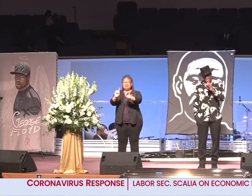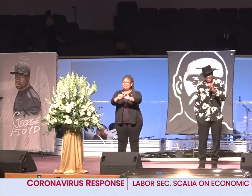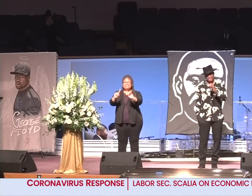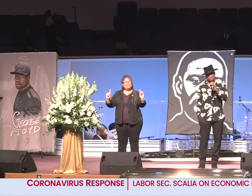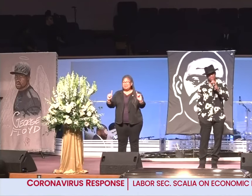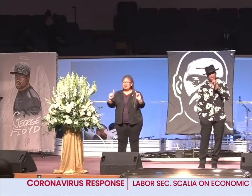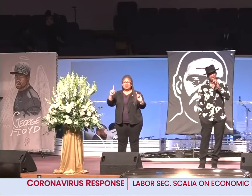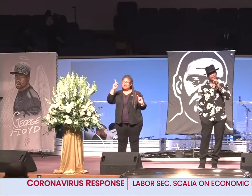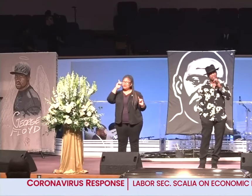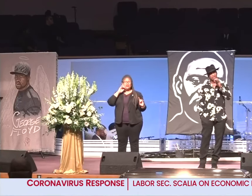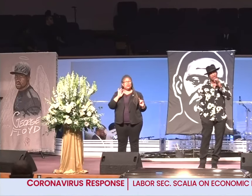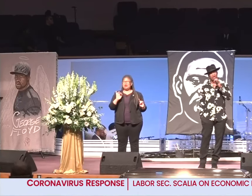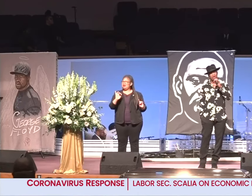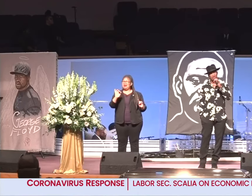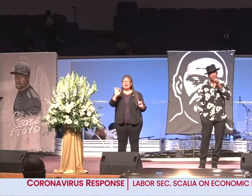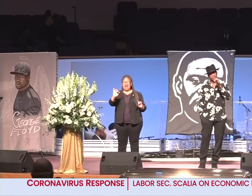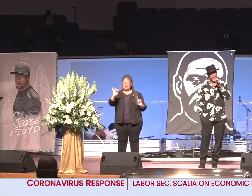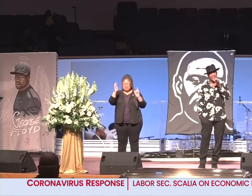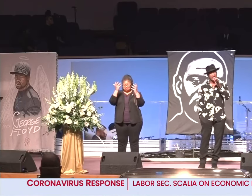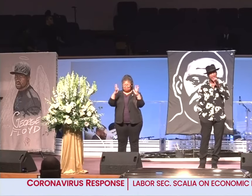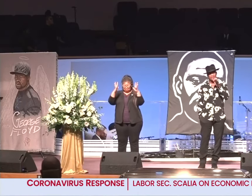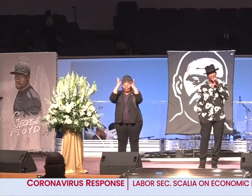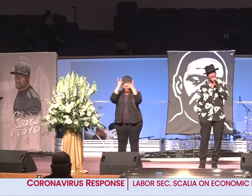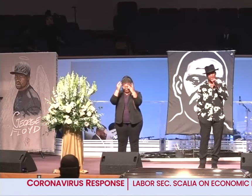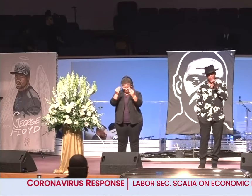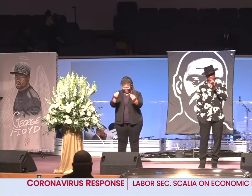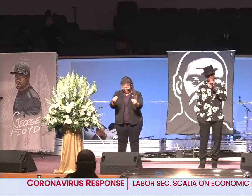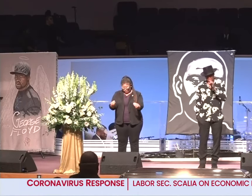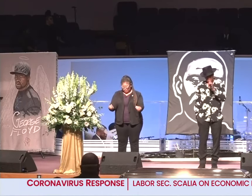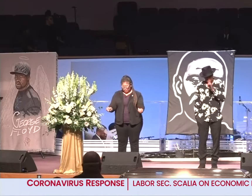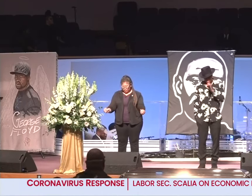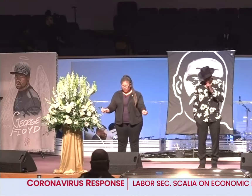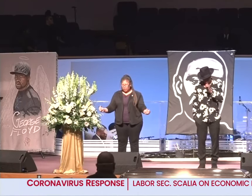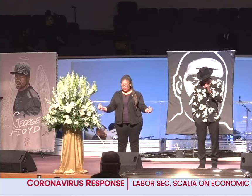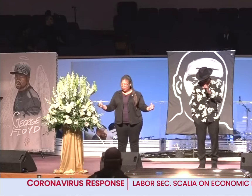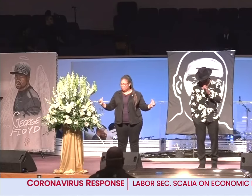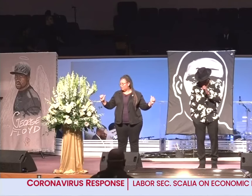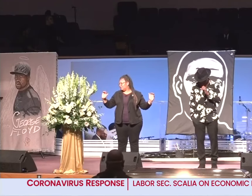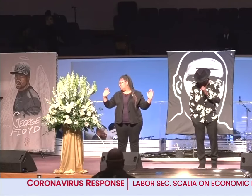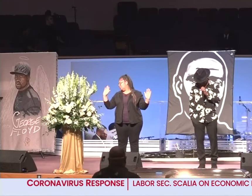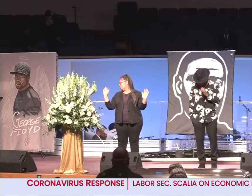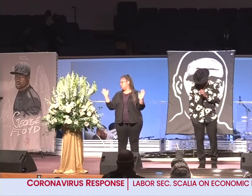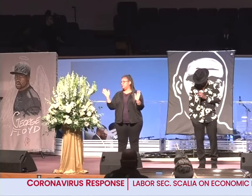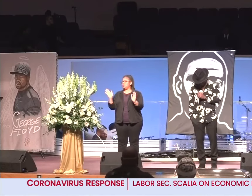but forever's gone away.